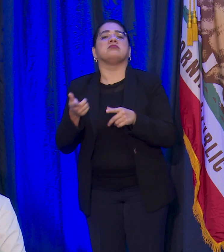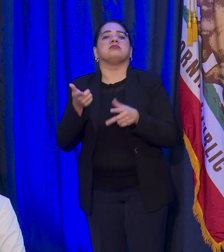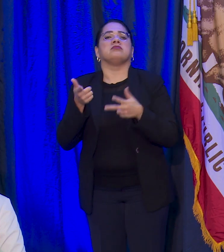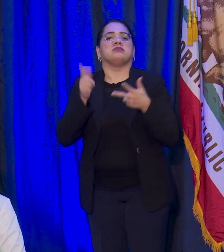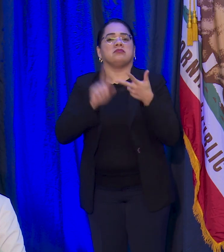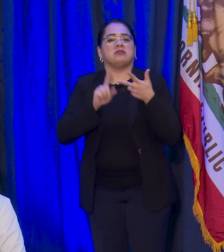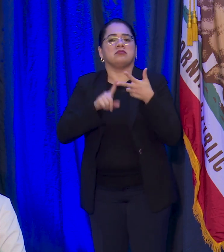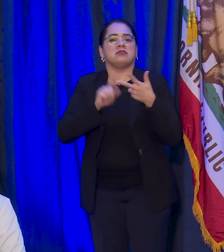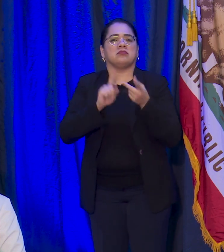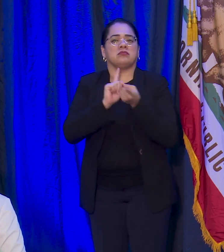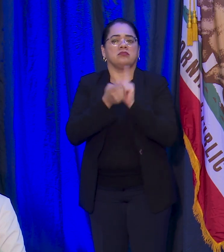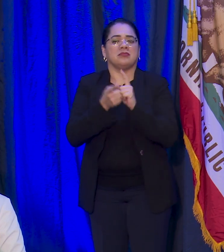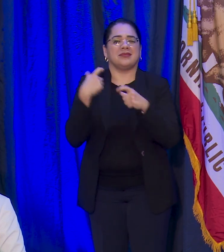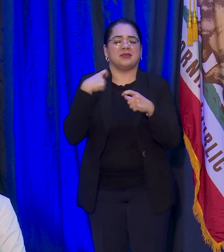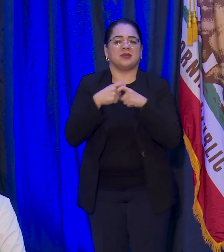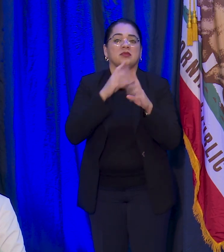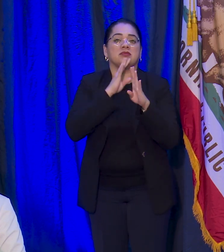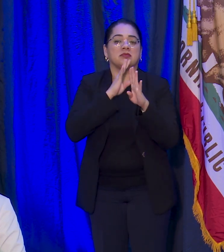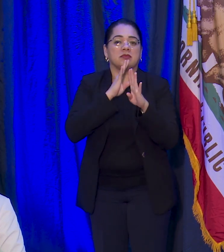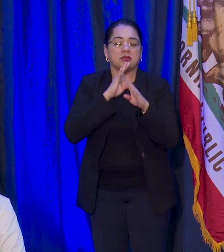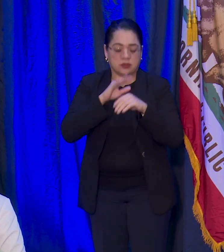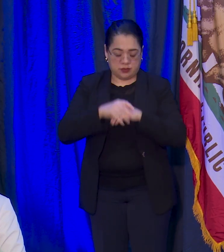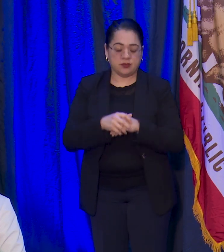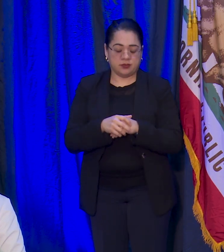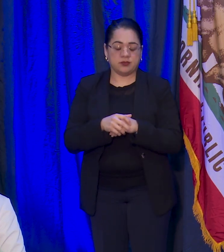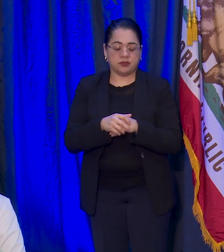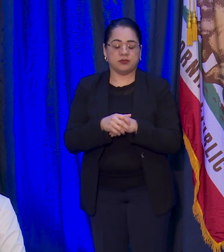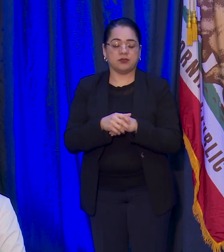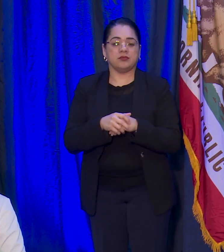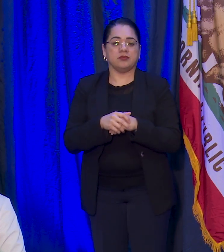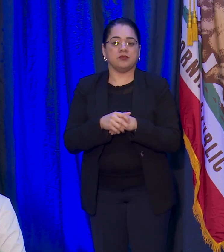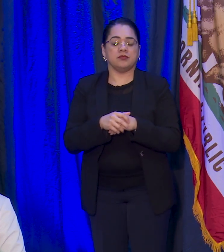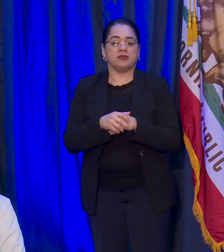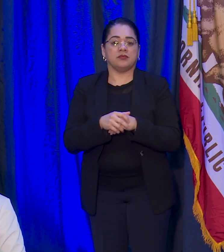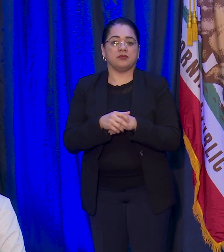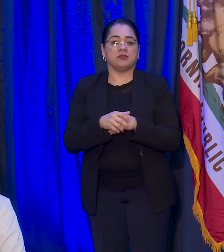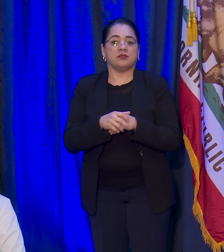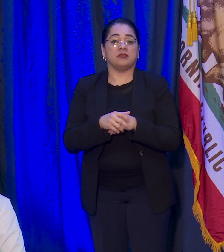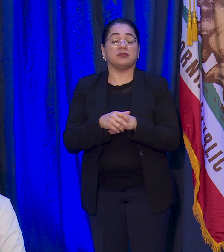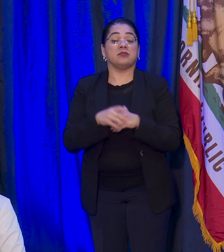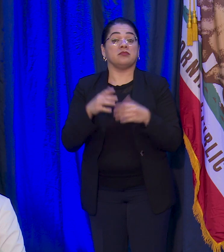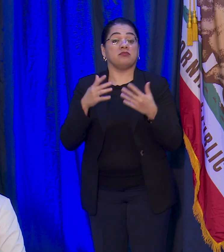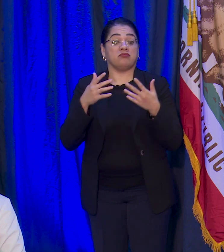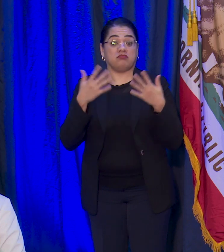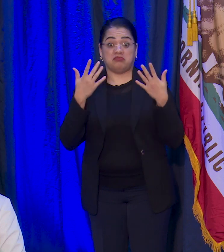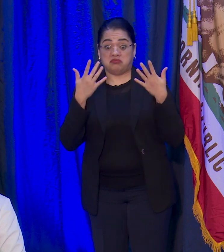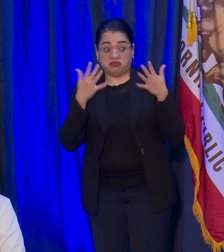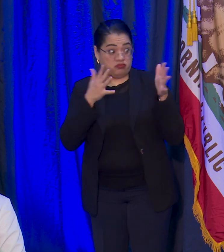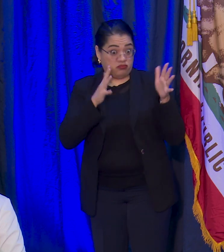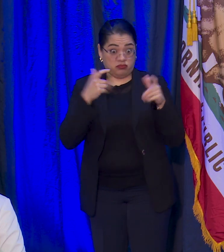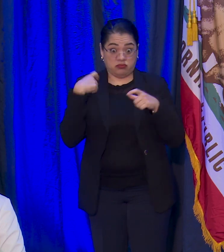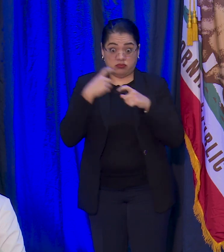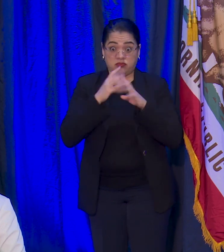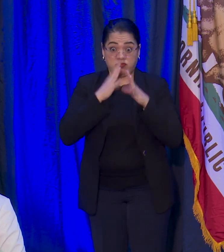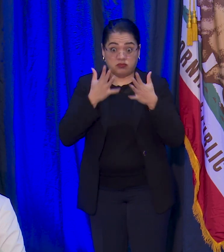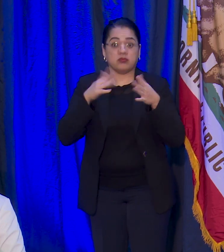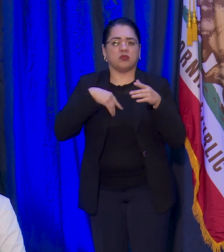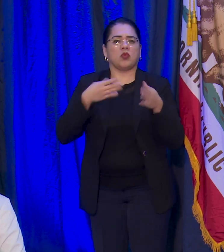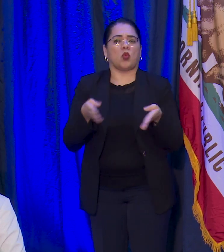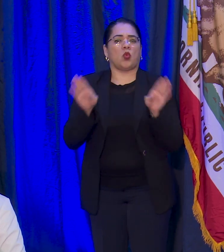translation. And so we will translate that also into Spanish. And then I'll close after the Spanish translation. And we